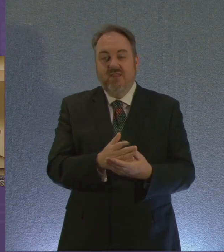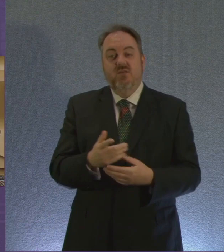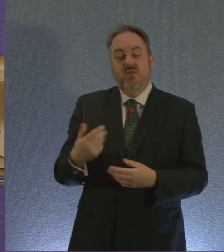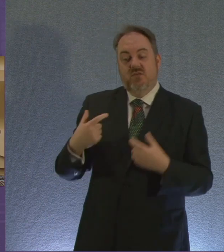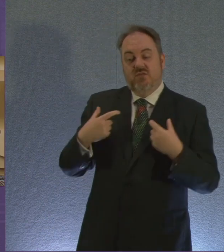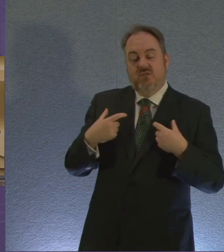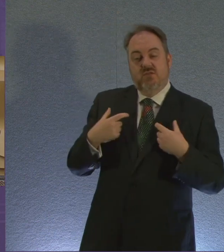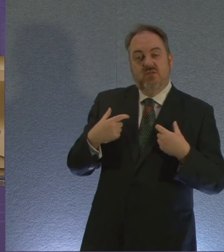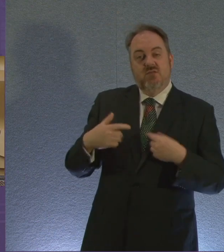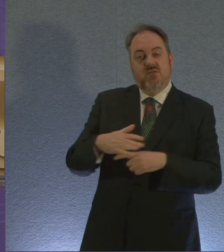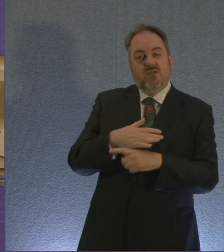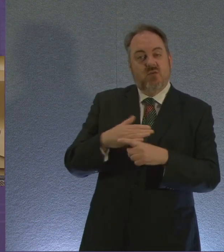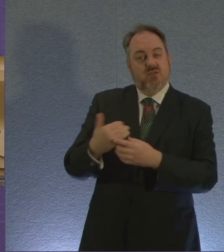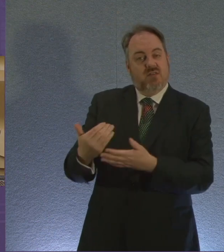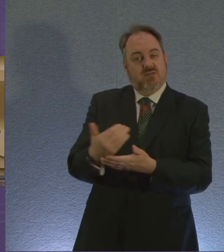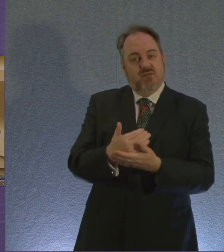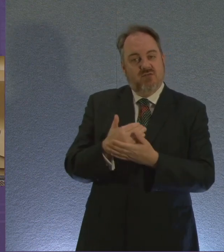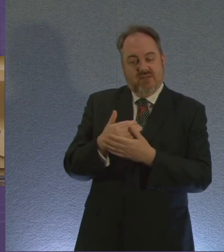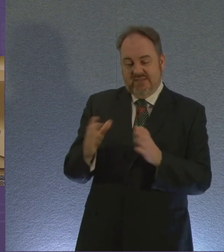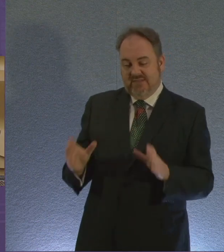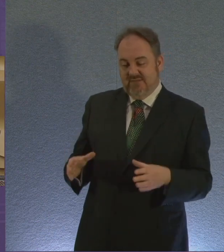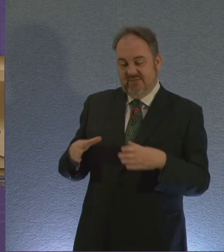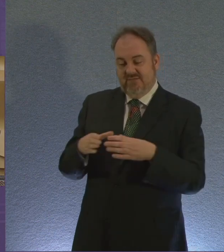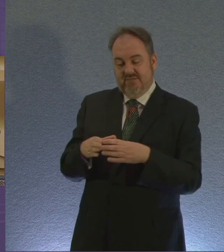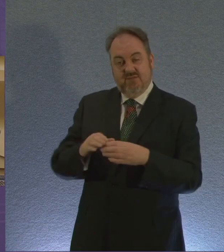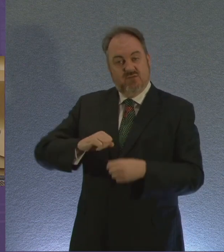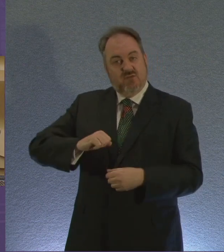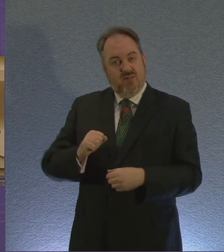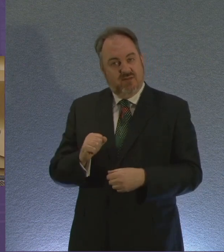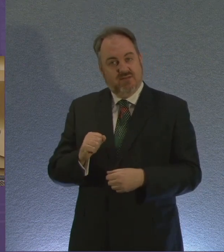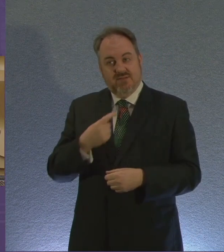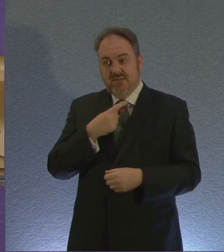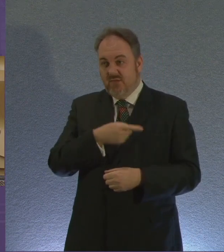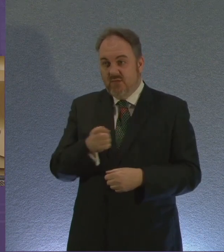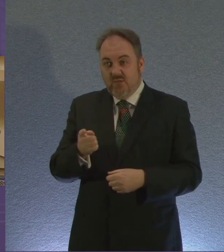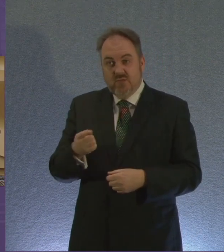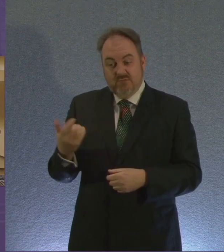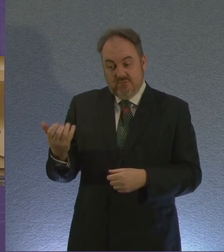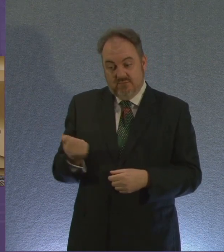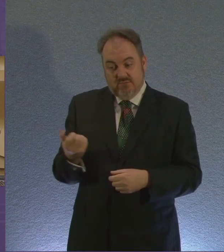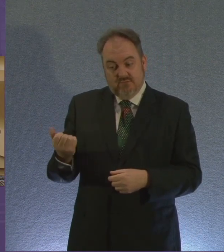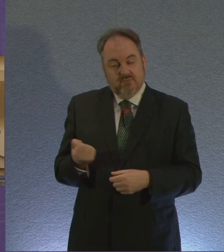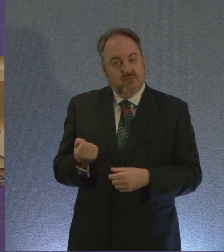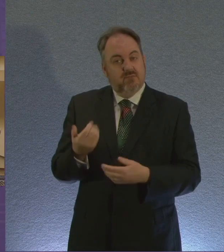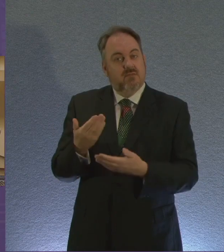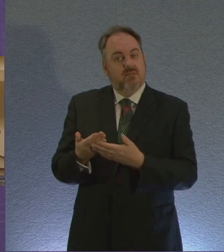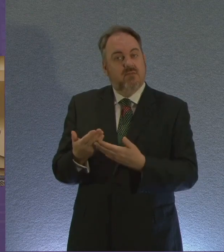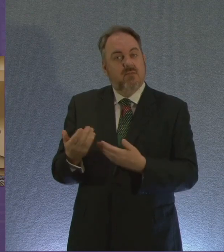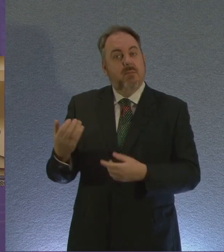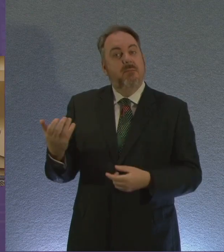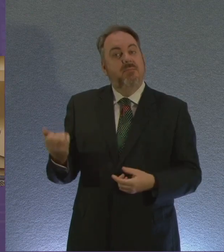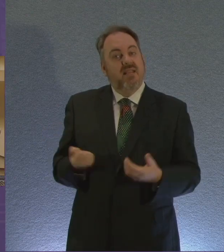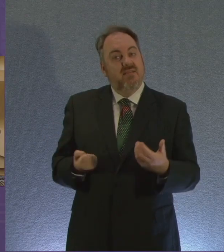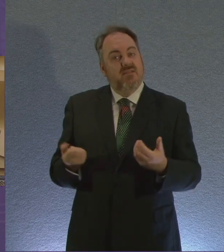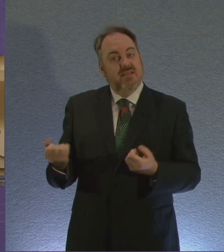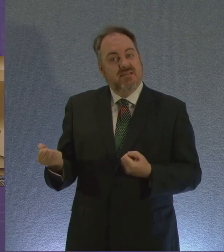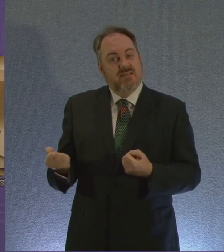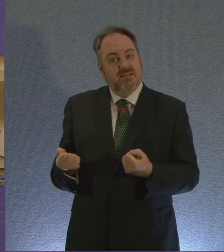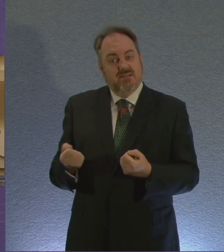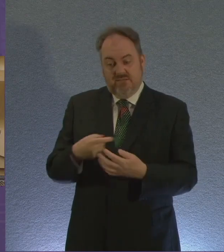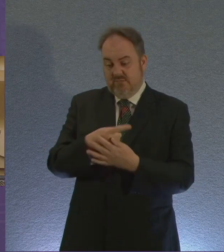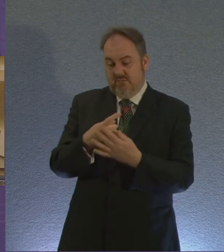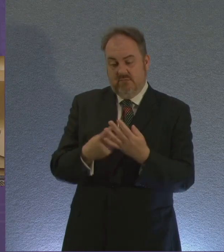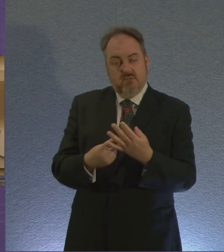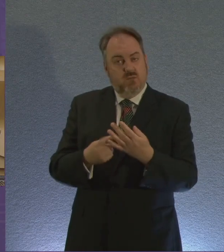at the moment is to ensure that those who are being paid still get paid, and new clients who come forward will be able to have